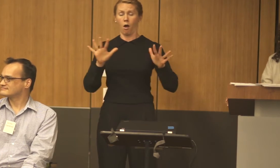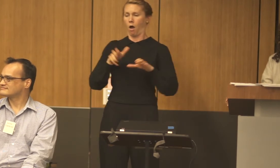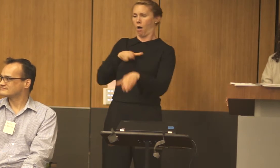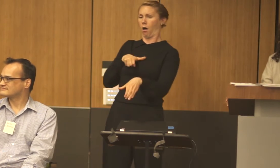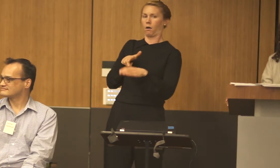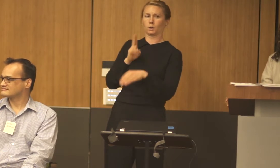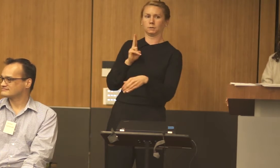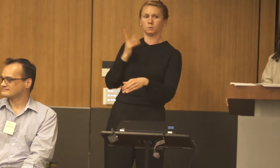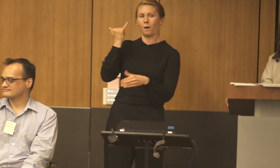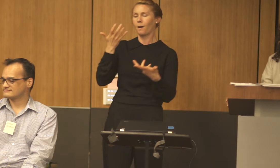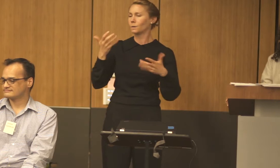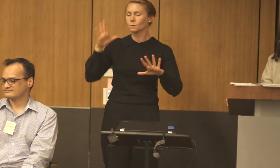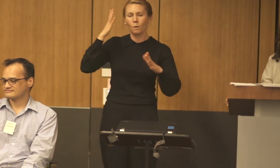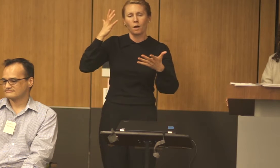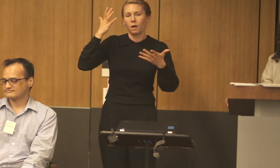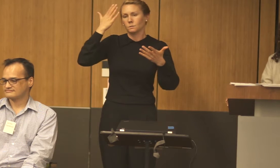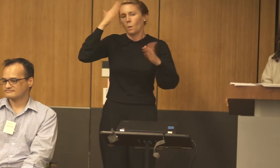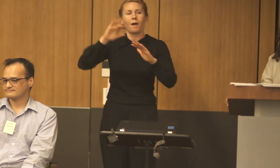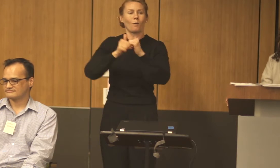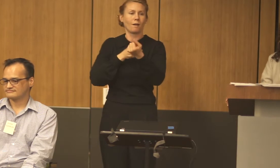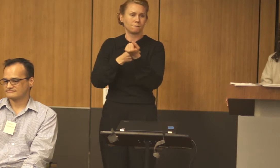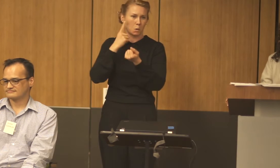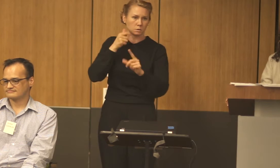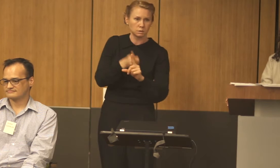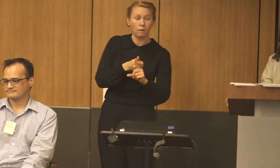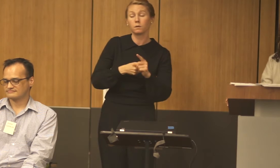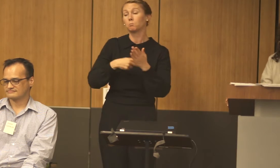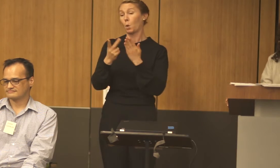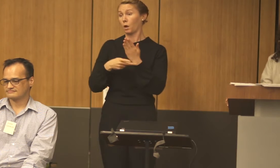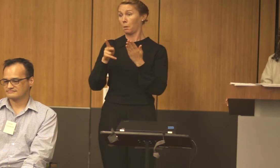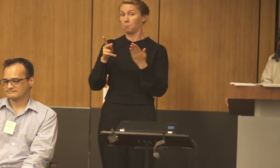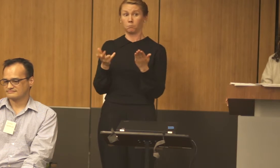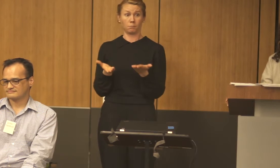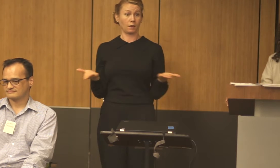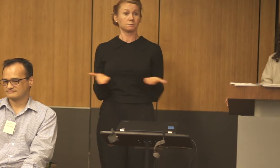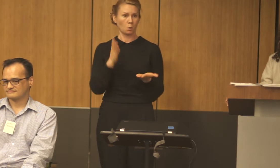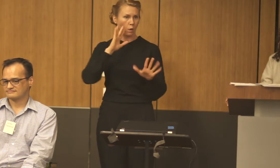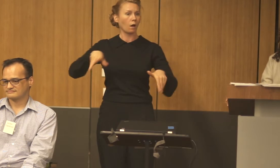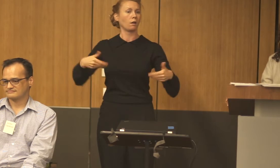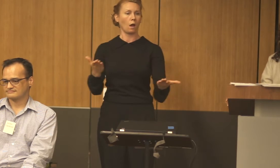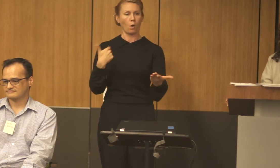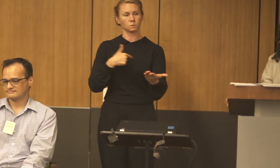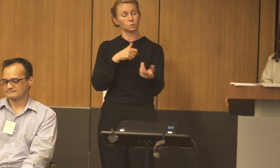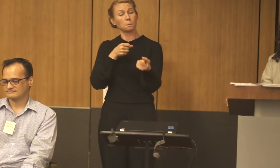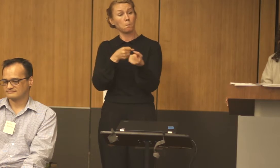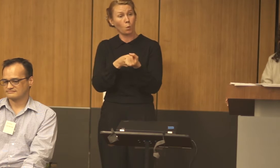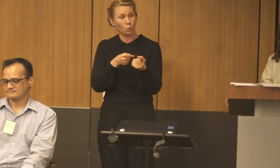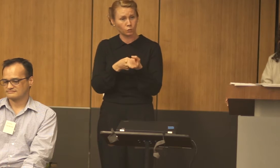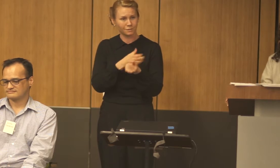accommodate, and they don't know how to advocate for themselves. So programs like these allow us to, you know, support and